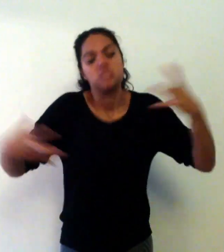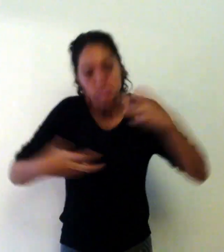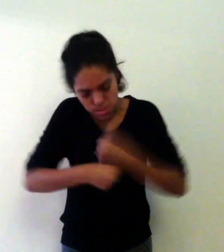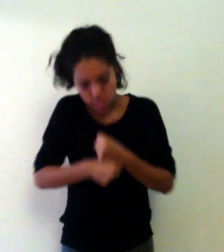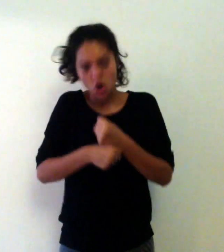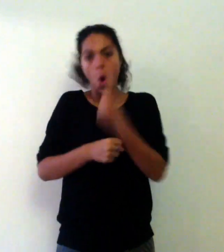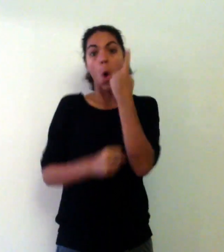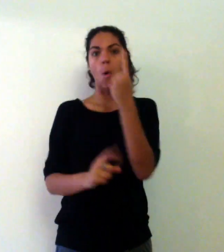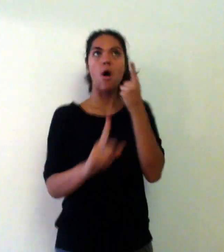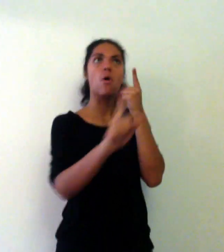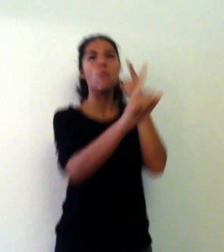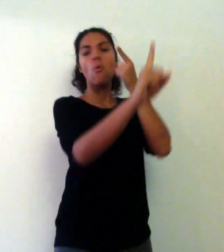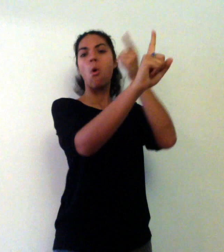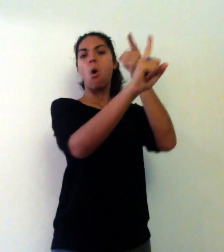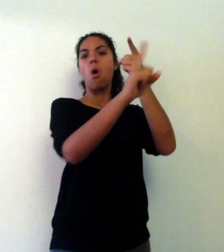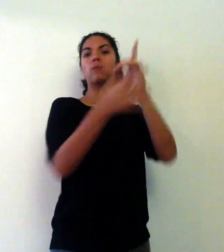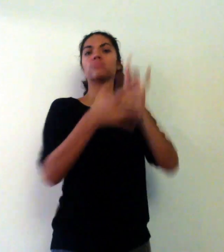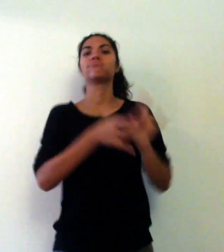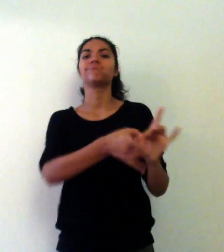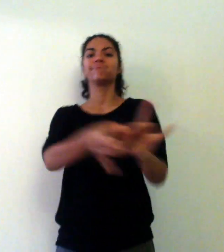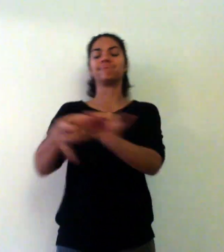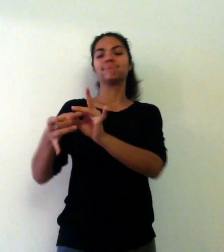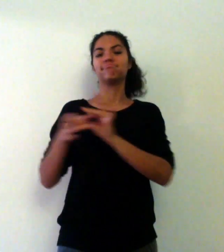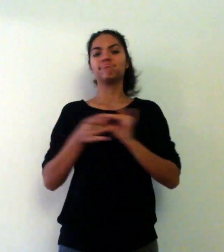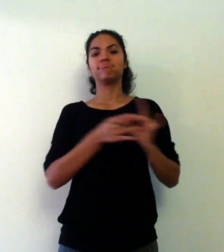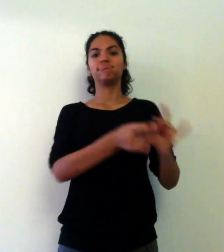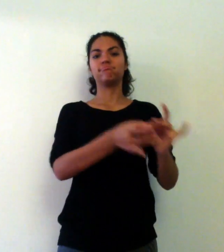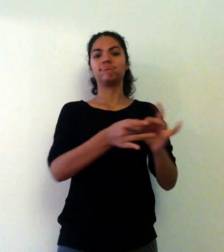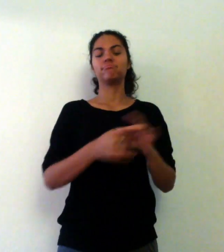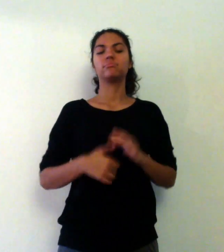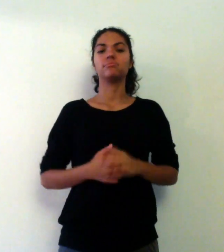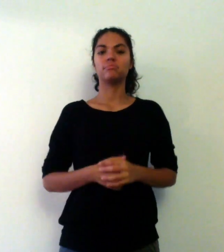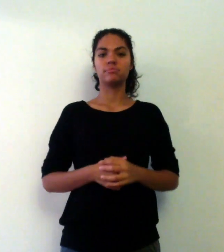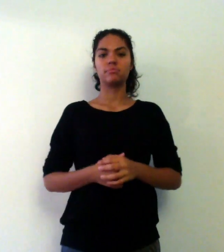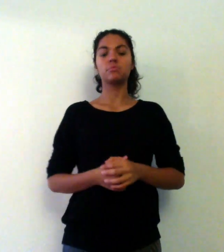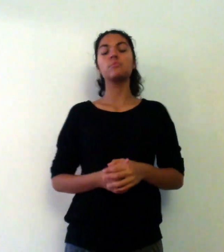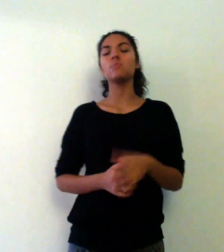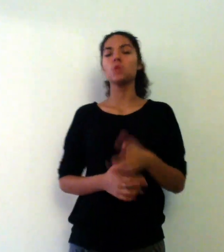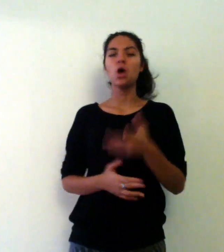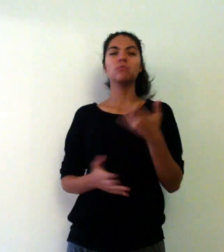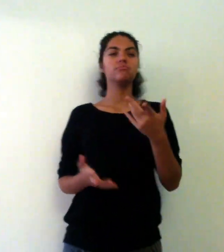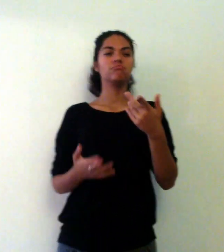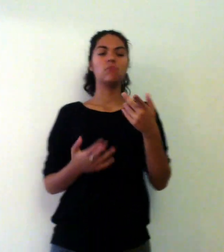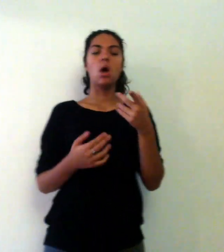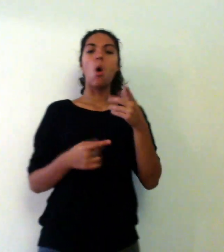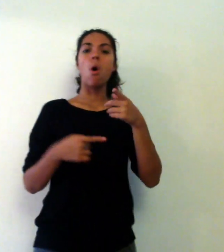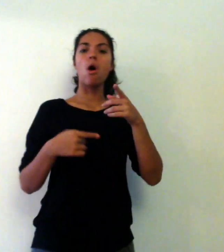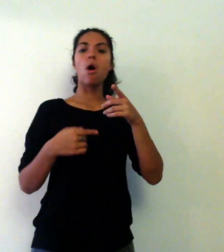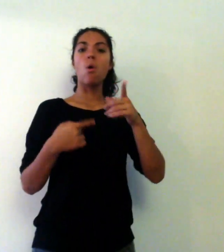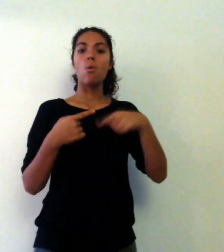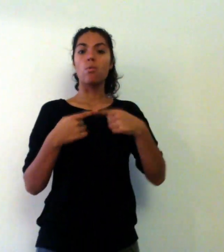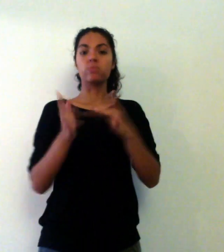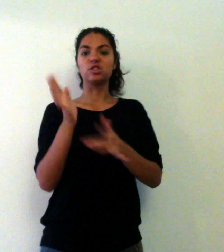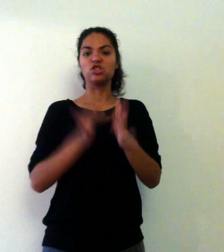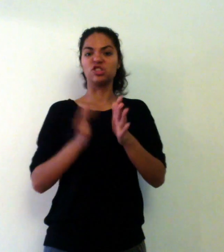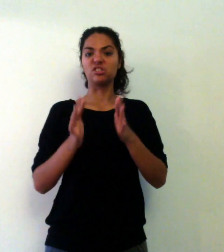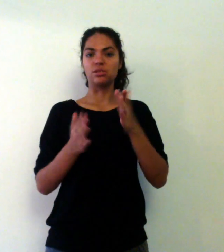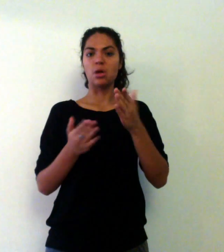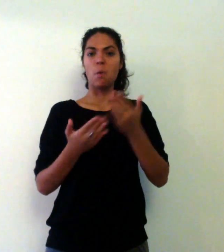Lord's Supper, you take a piece of bread and break it, and then you take that juice and drink it. Do you